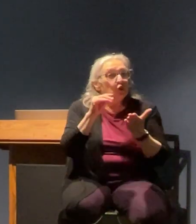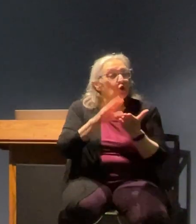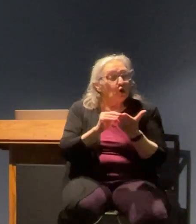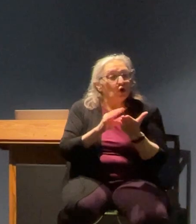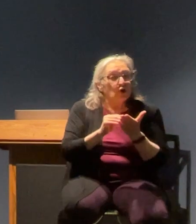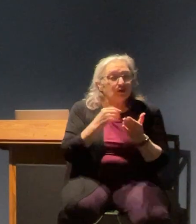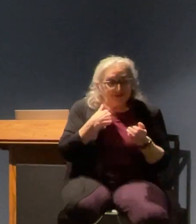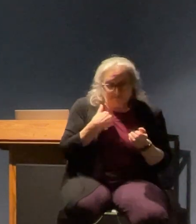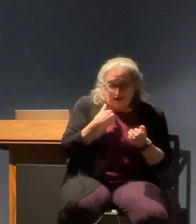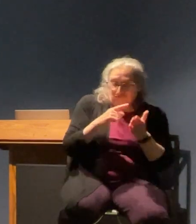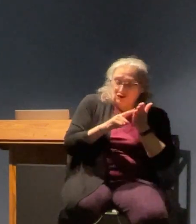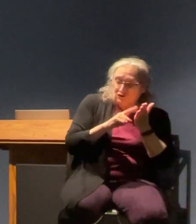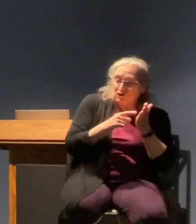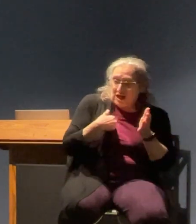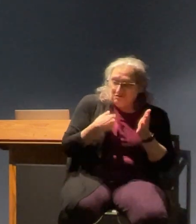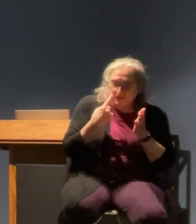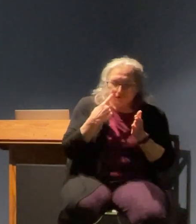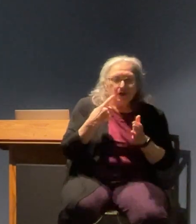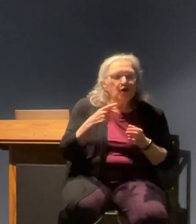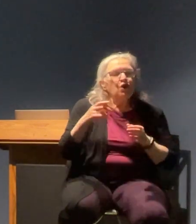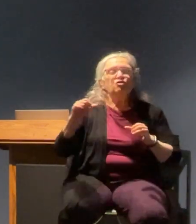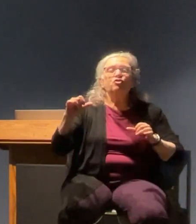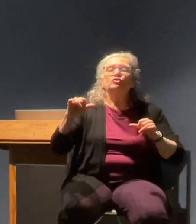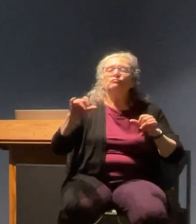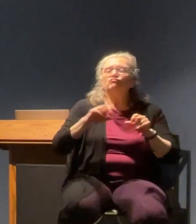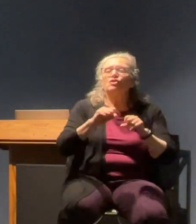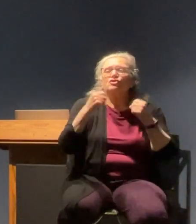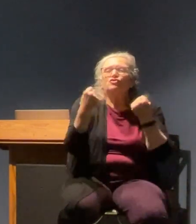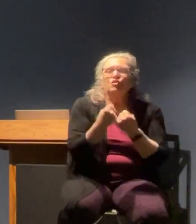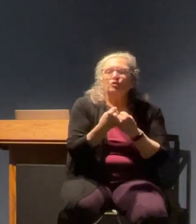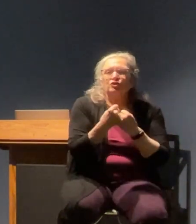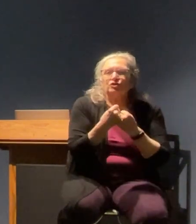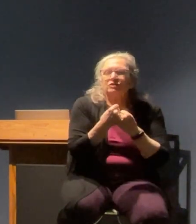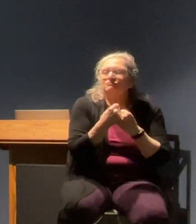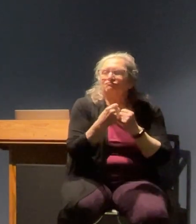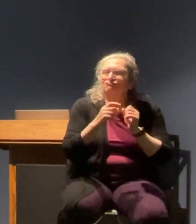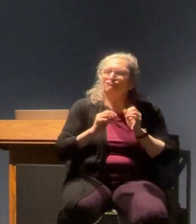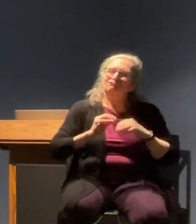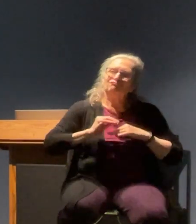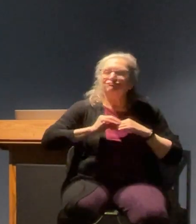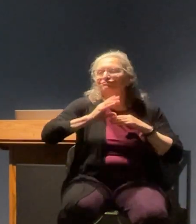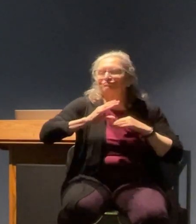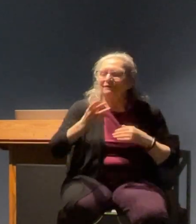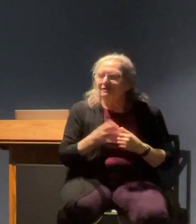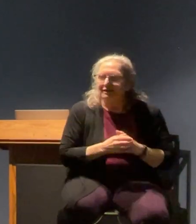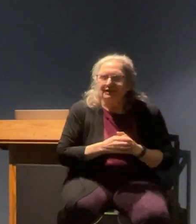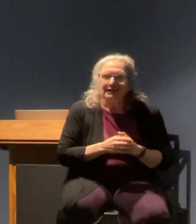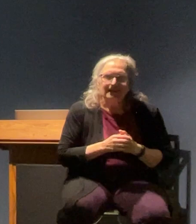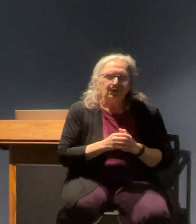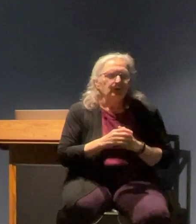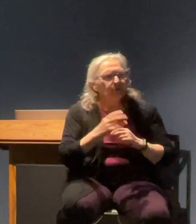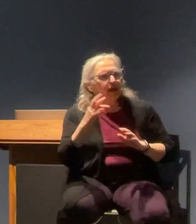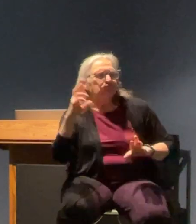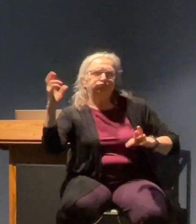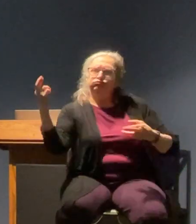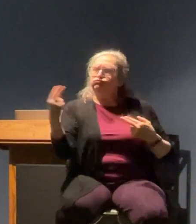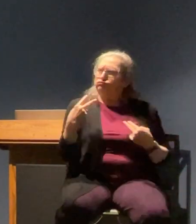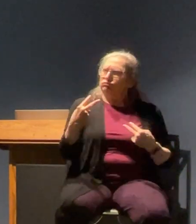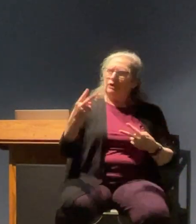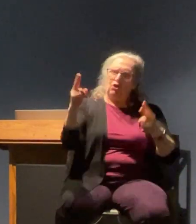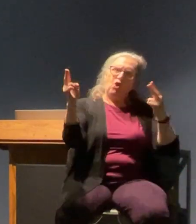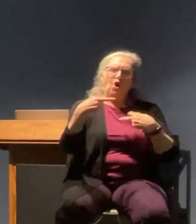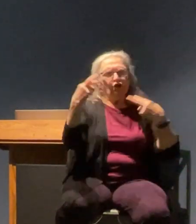that the social symbol it represents for others, it garners respect from the population. You stand out, you